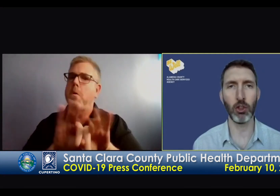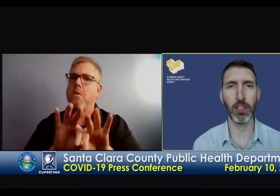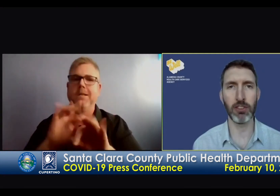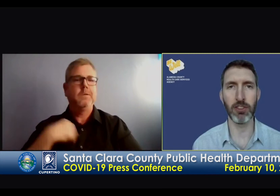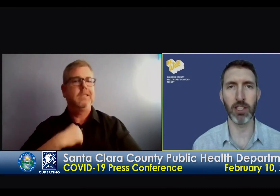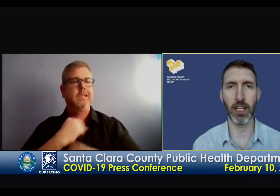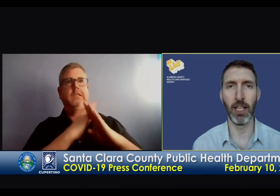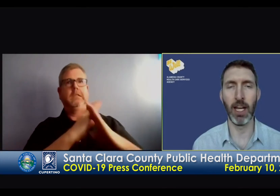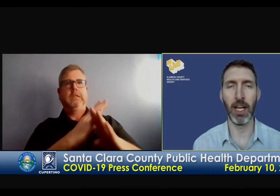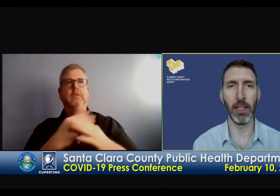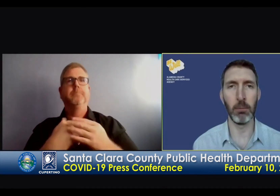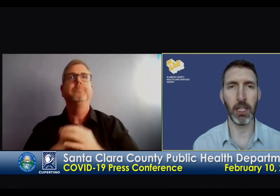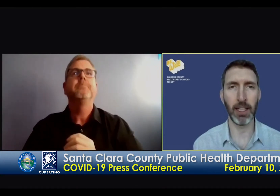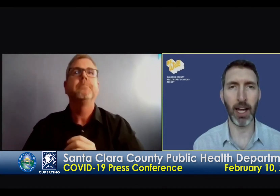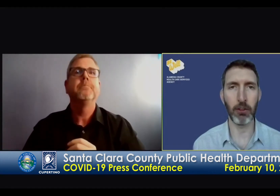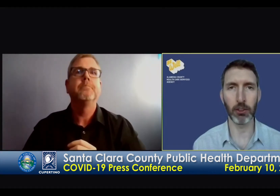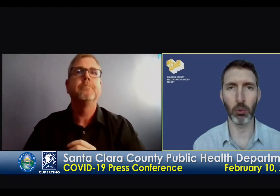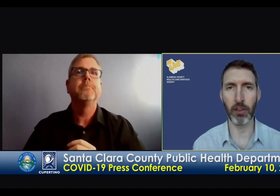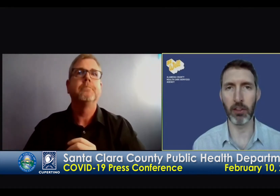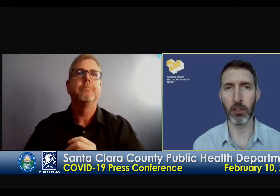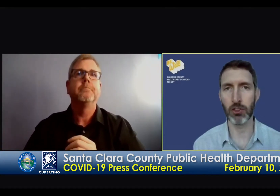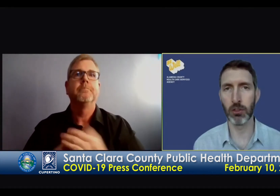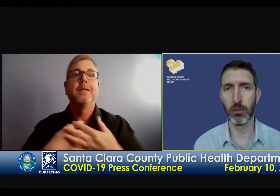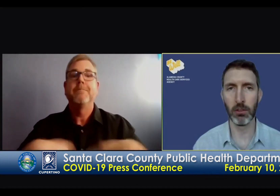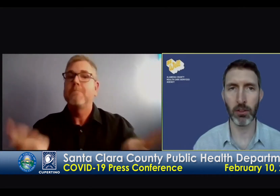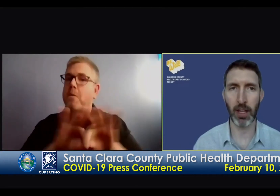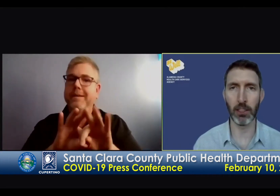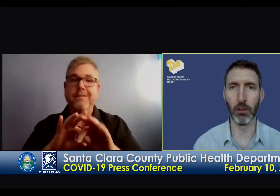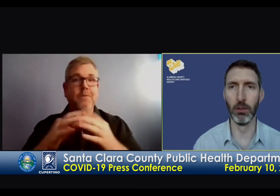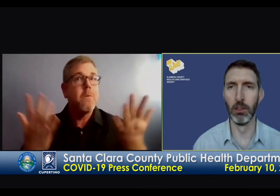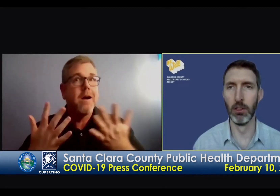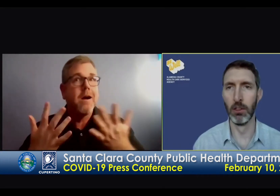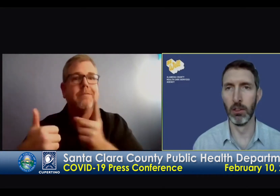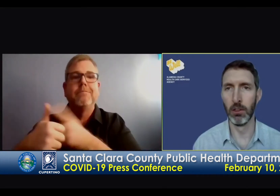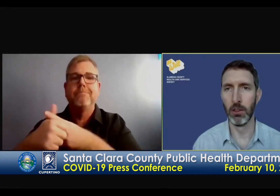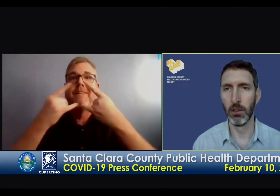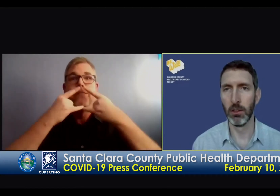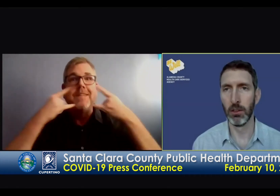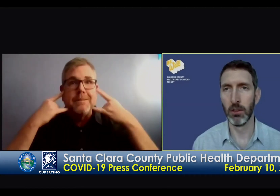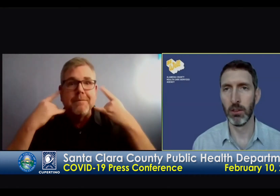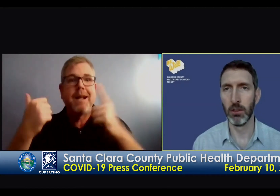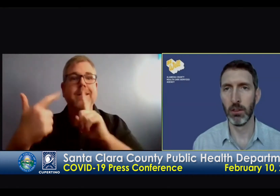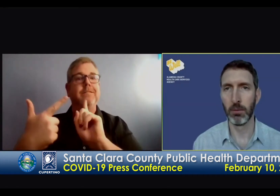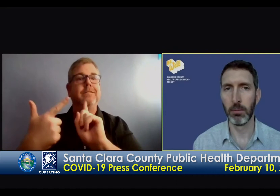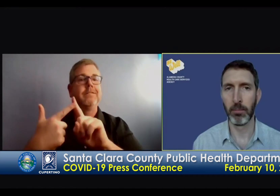physical distancing, and limiting gatherings with others. Thank you.